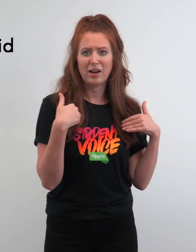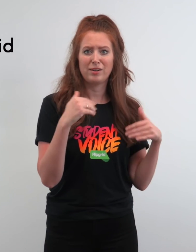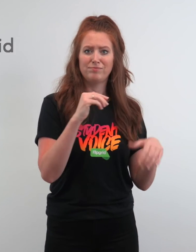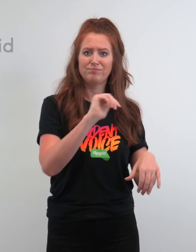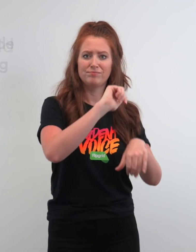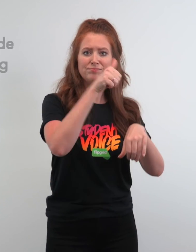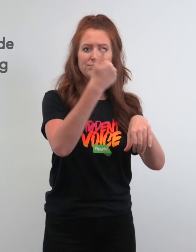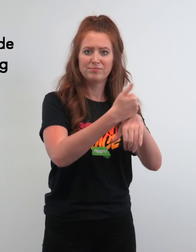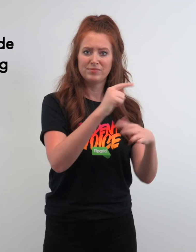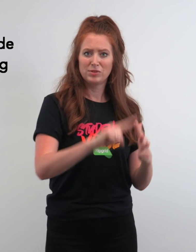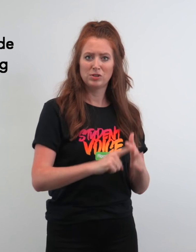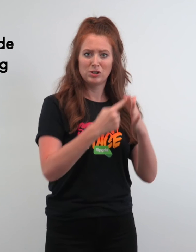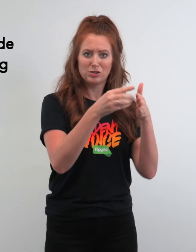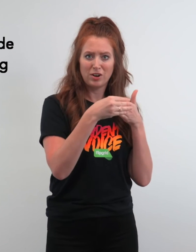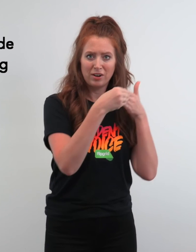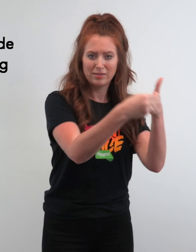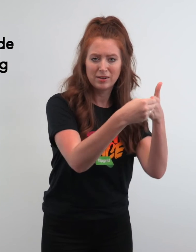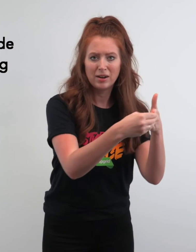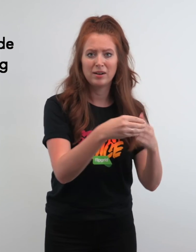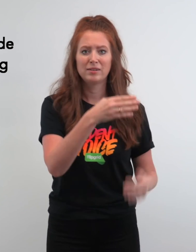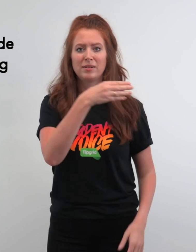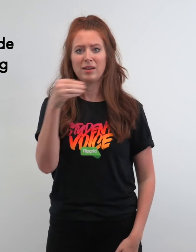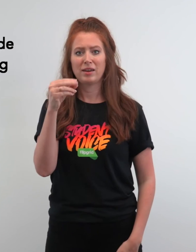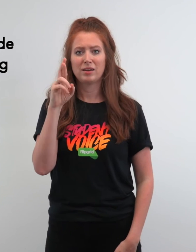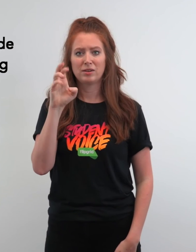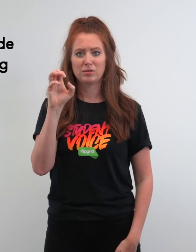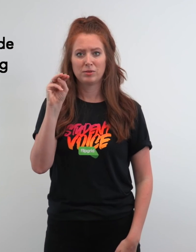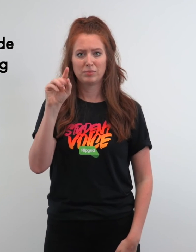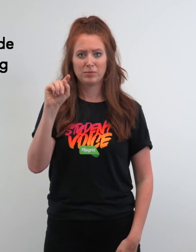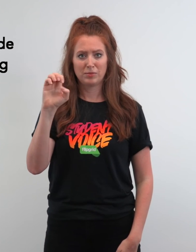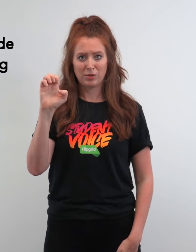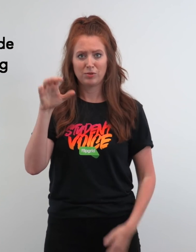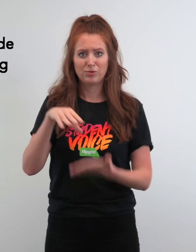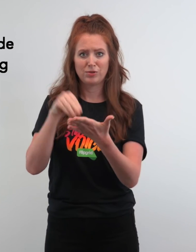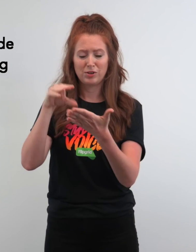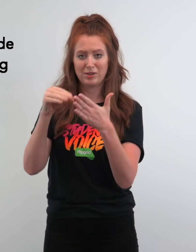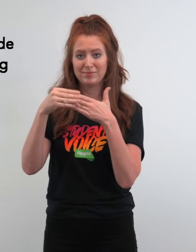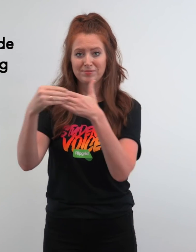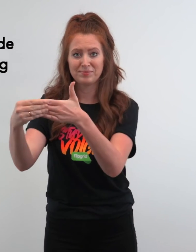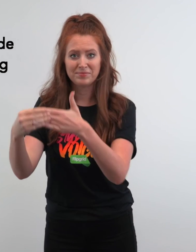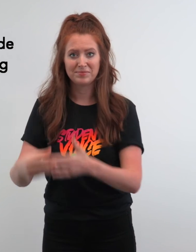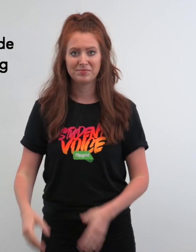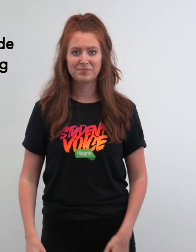They have a Getting Started guide and a remote learning guide.